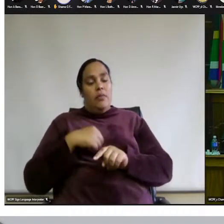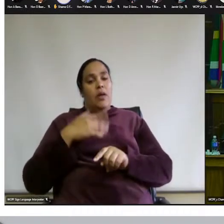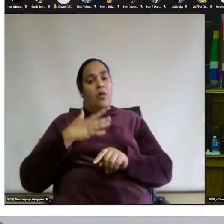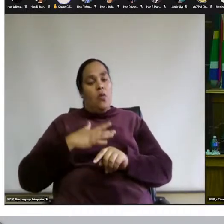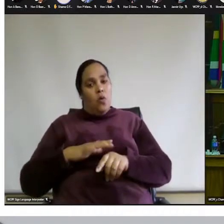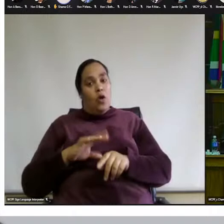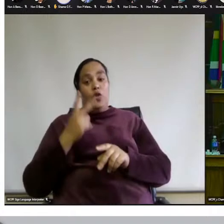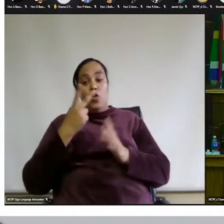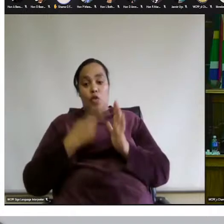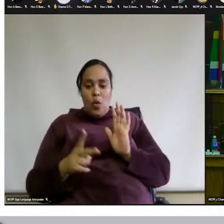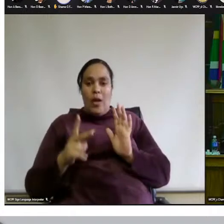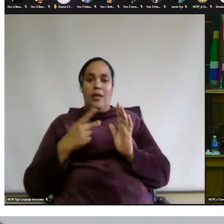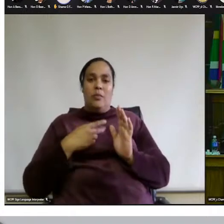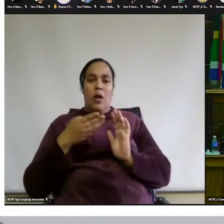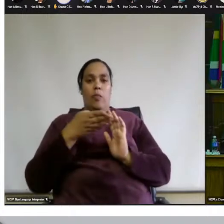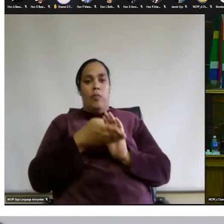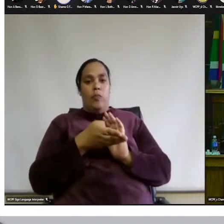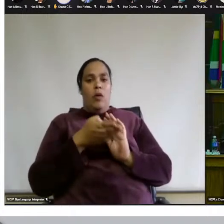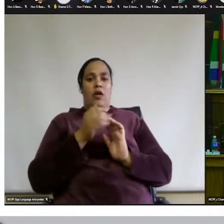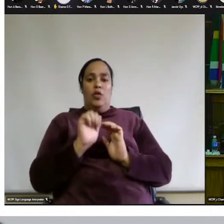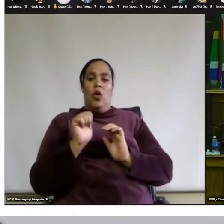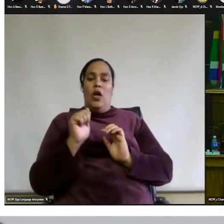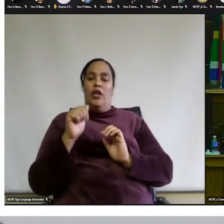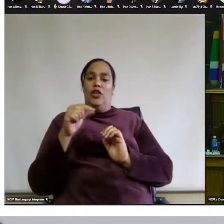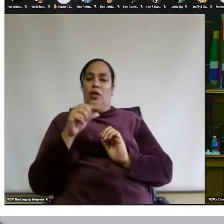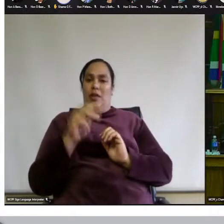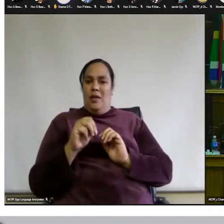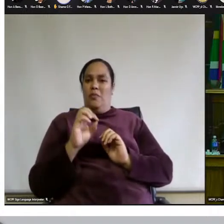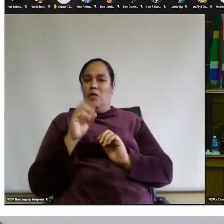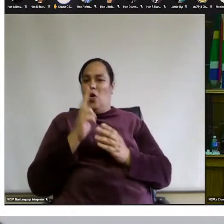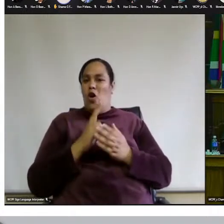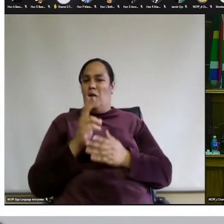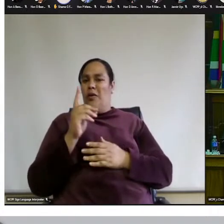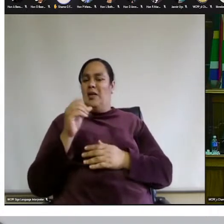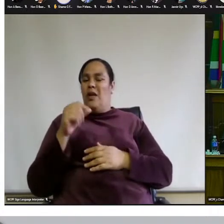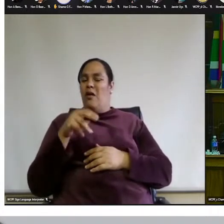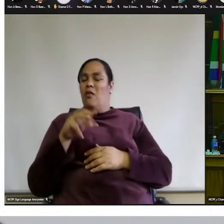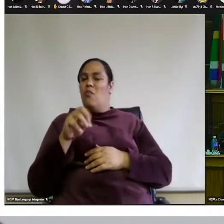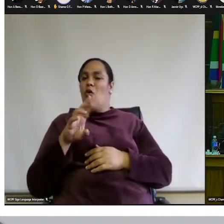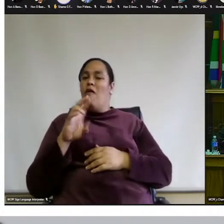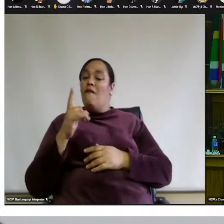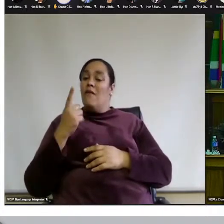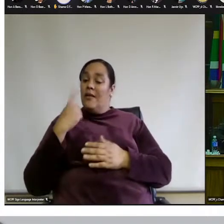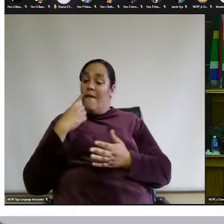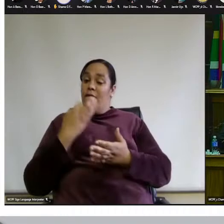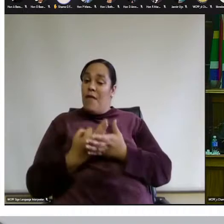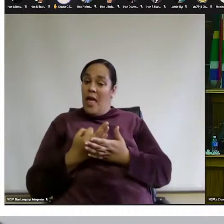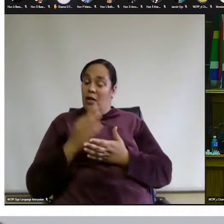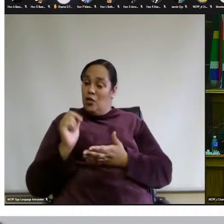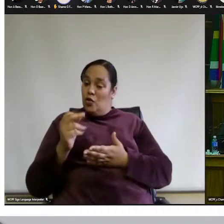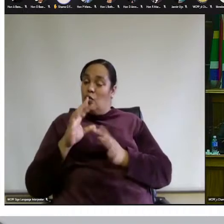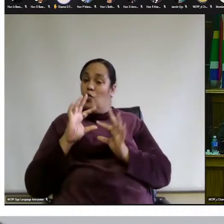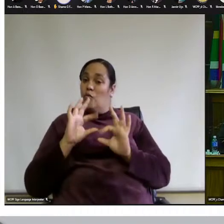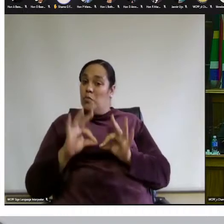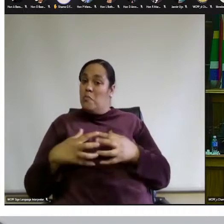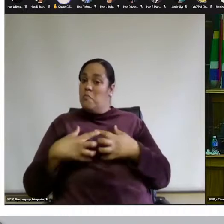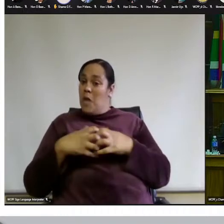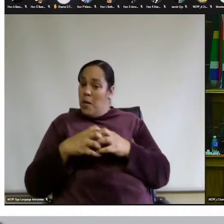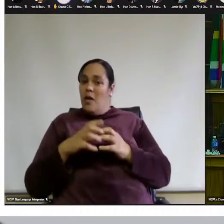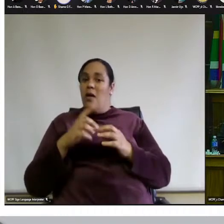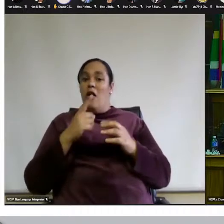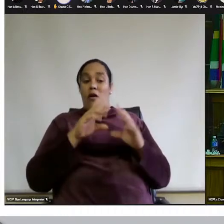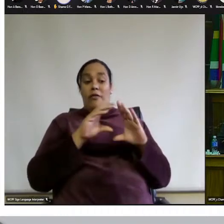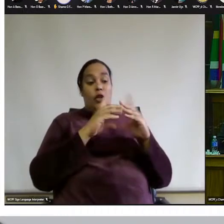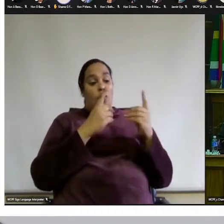occasions attended the AGM. So the Honourable Doug Moore must first get his facts right regarding the establishment of the